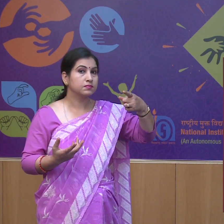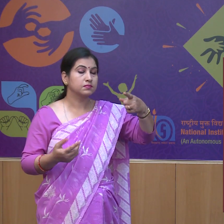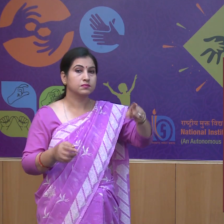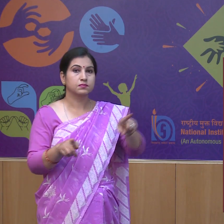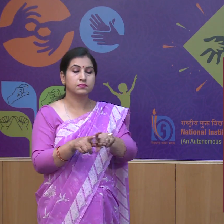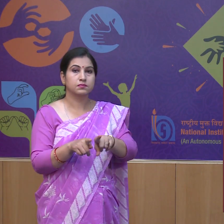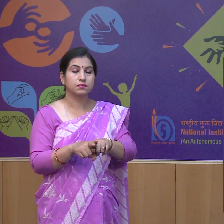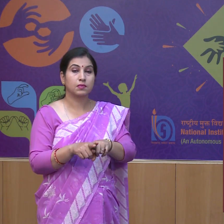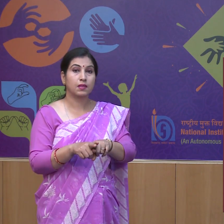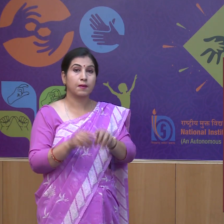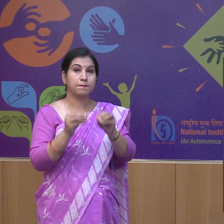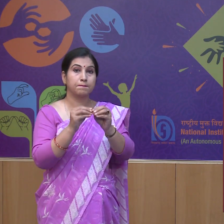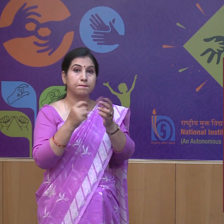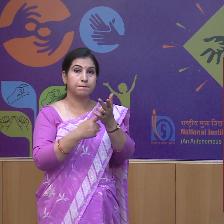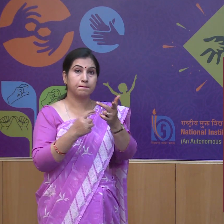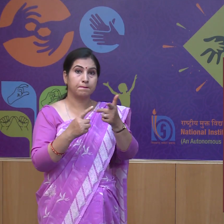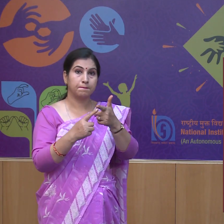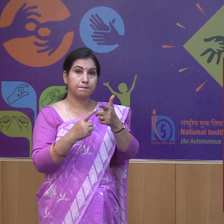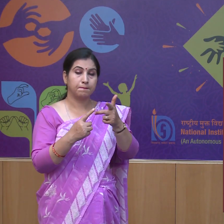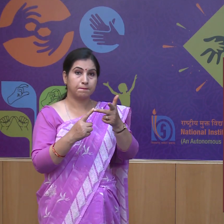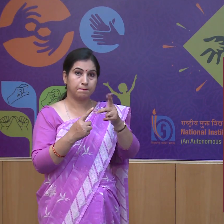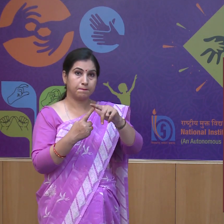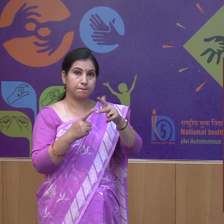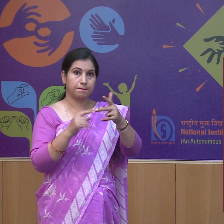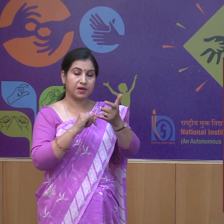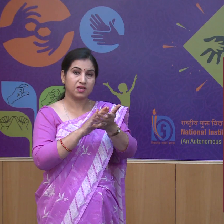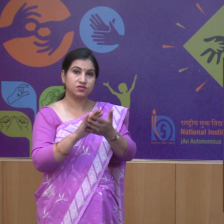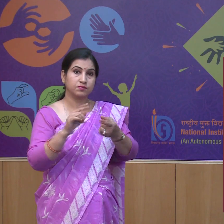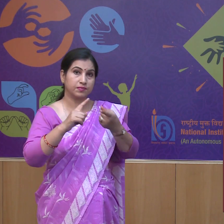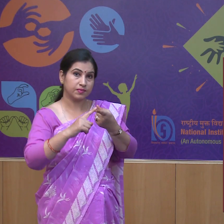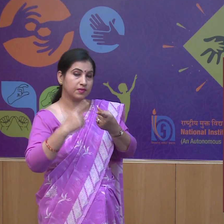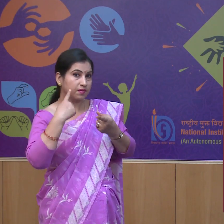expansion of British East India Company in India.